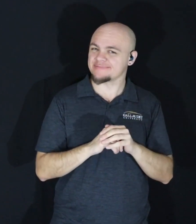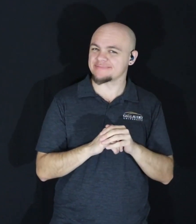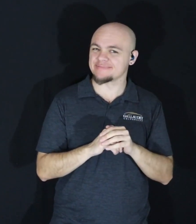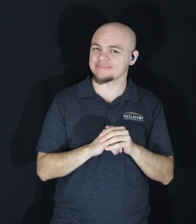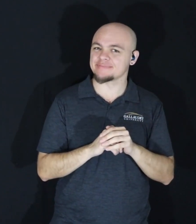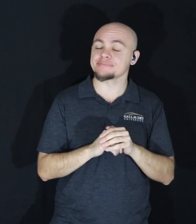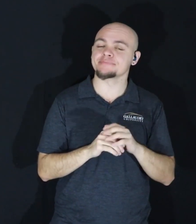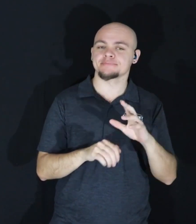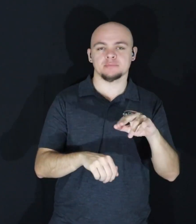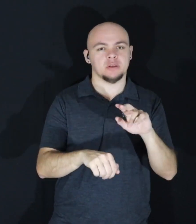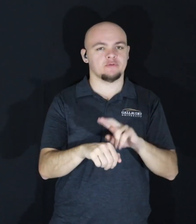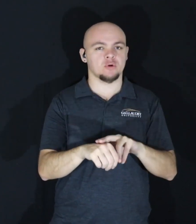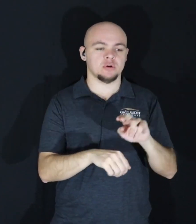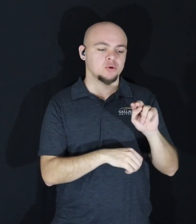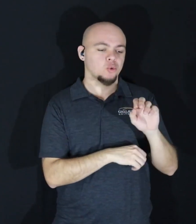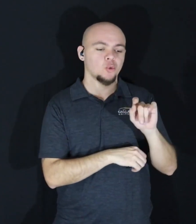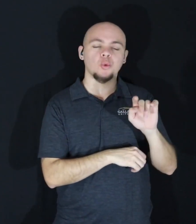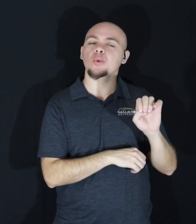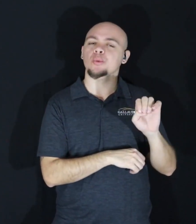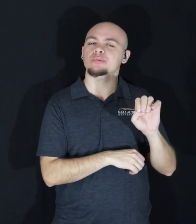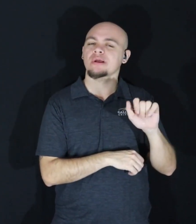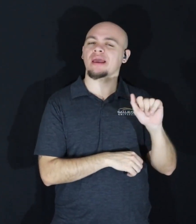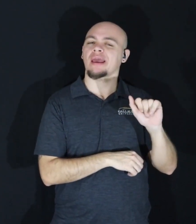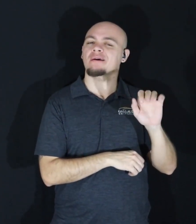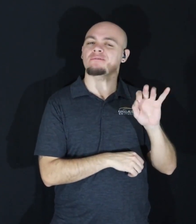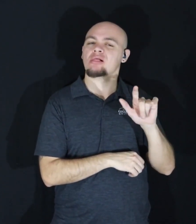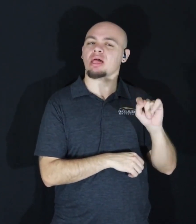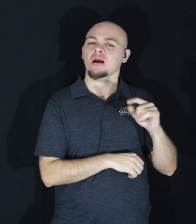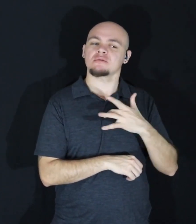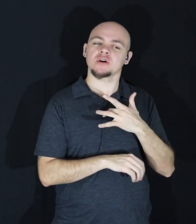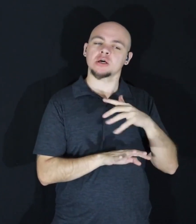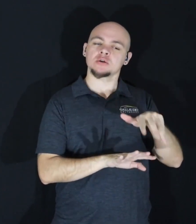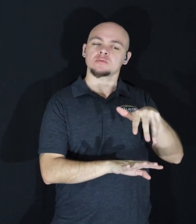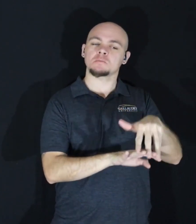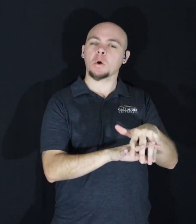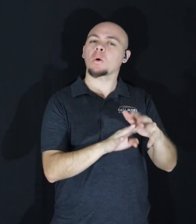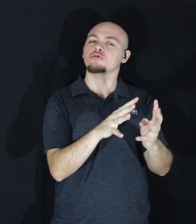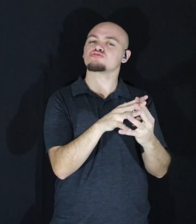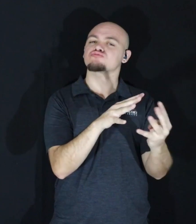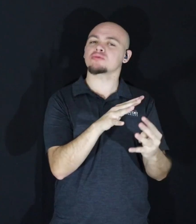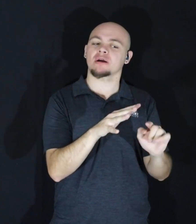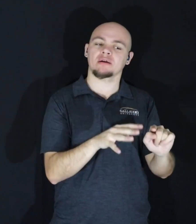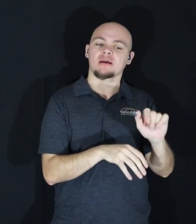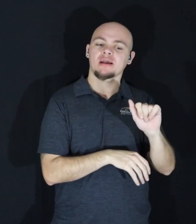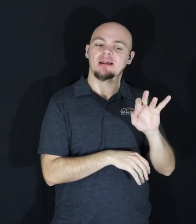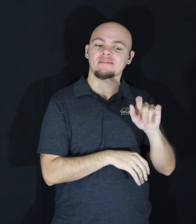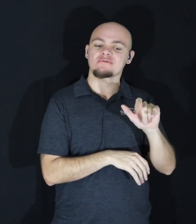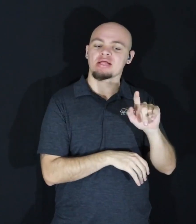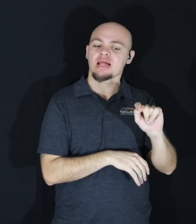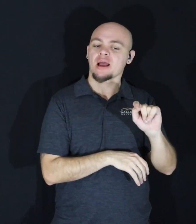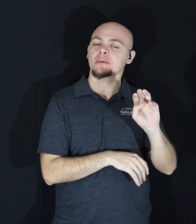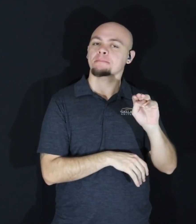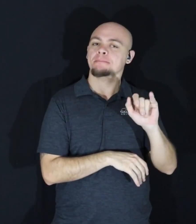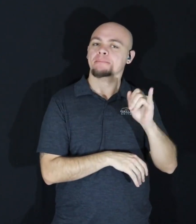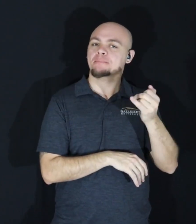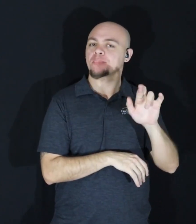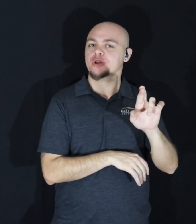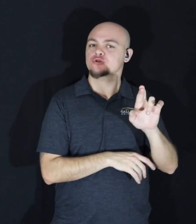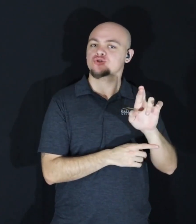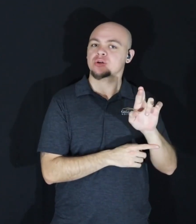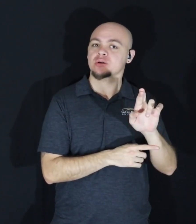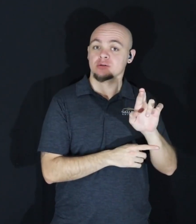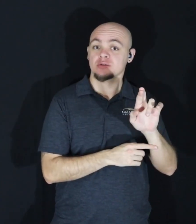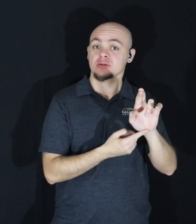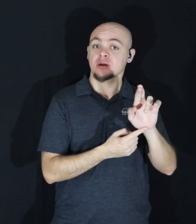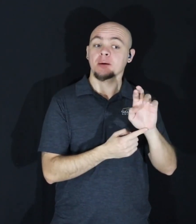Of course, my note A flat feels rooted and grounded in the key of A flat major and in an A flat